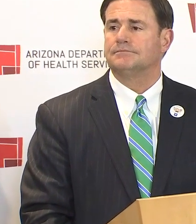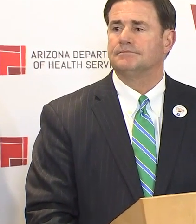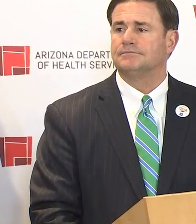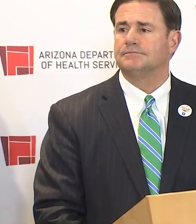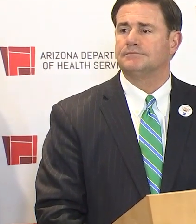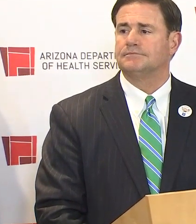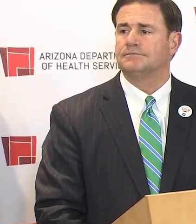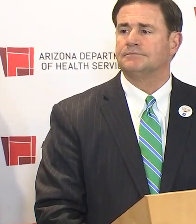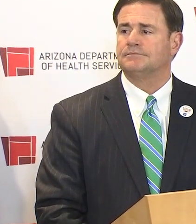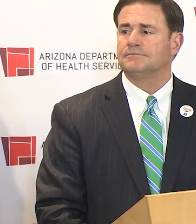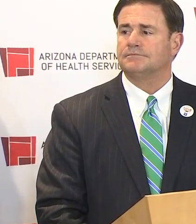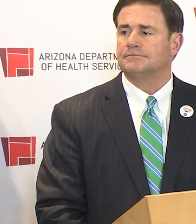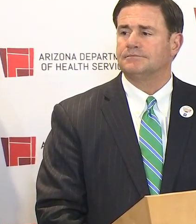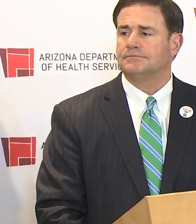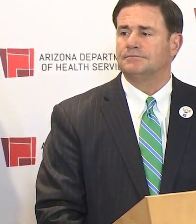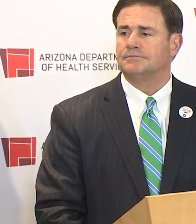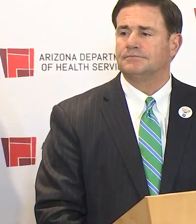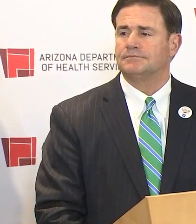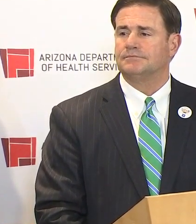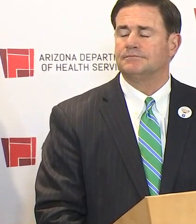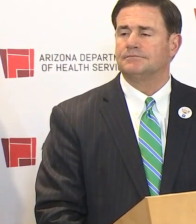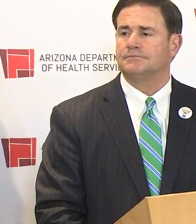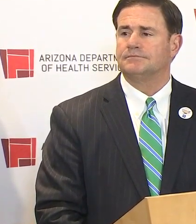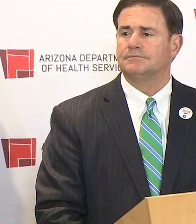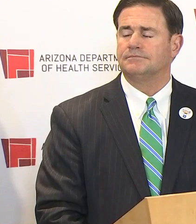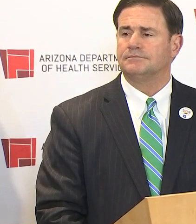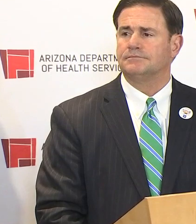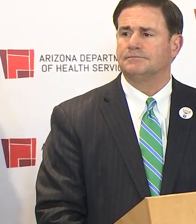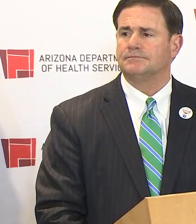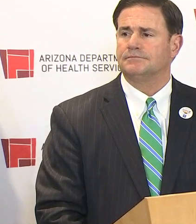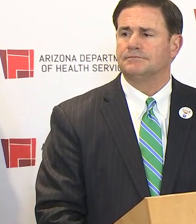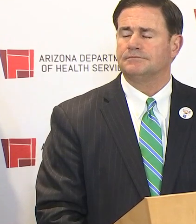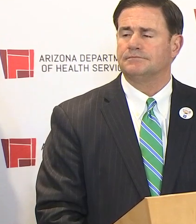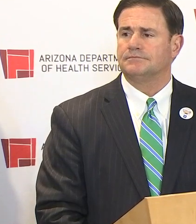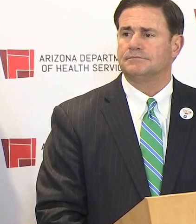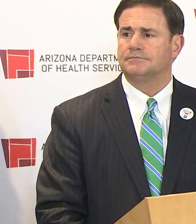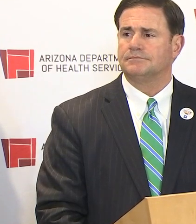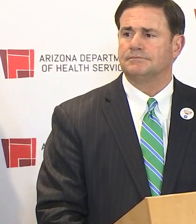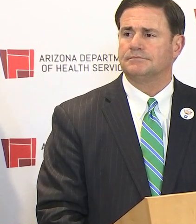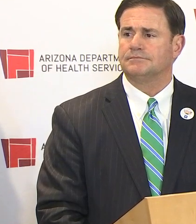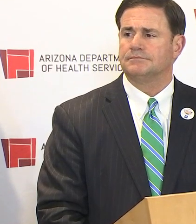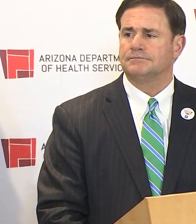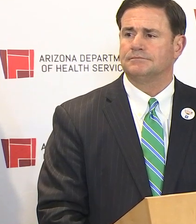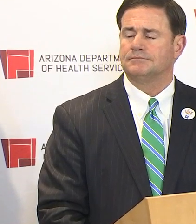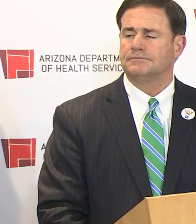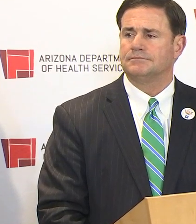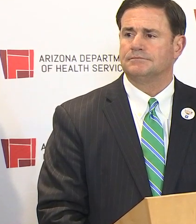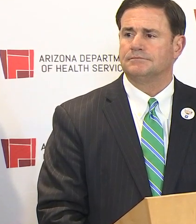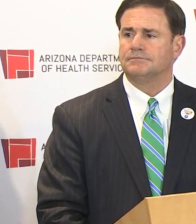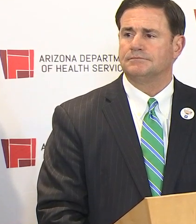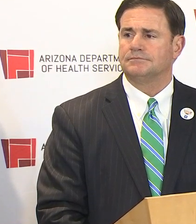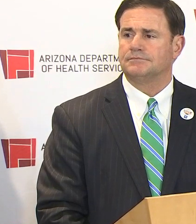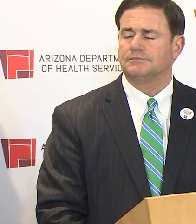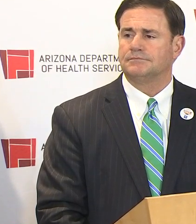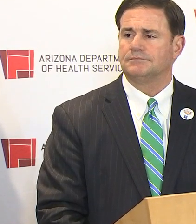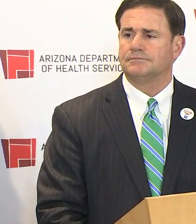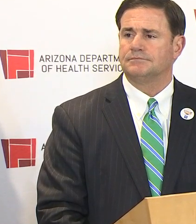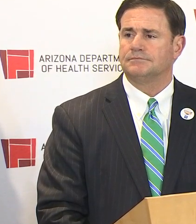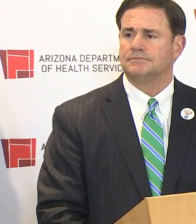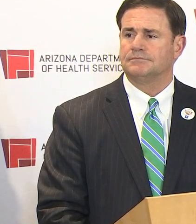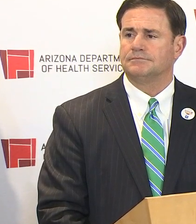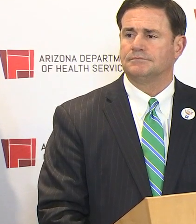think you mentioned to Bob. We're talking about potentially tens of thousands of cases, and that is, as you say, the tip of the